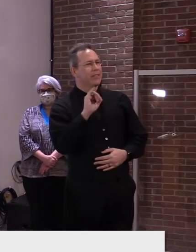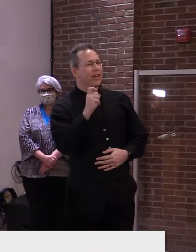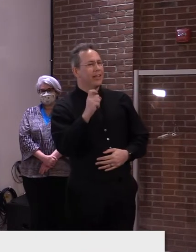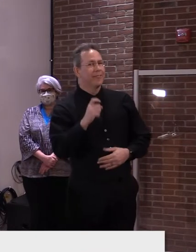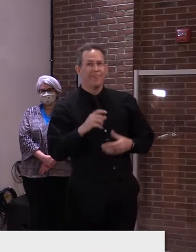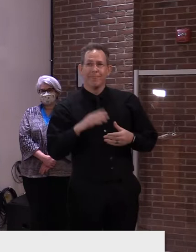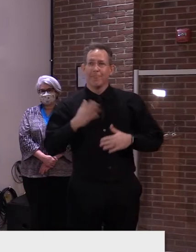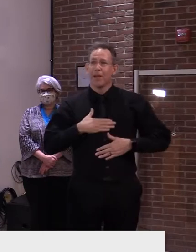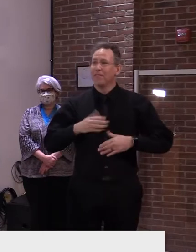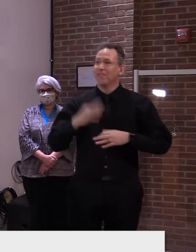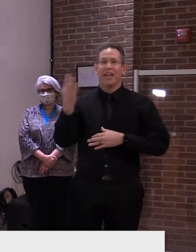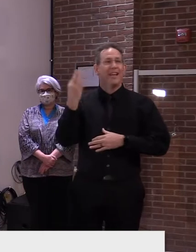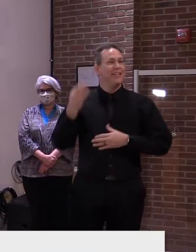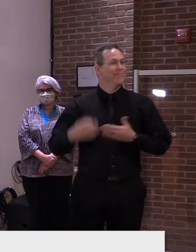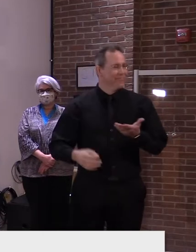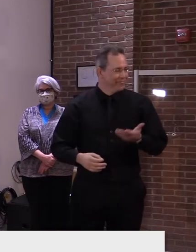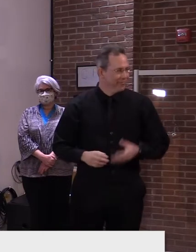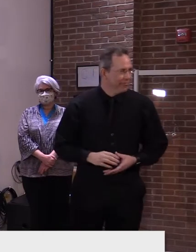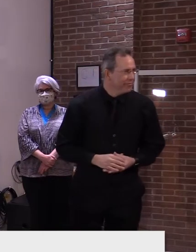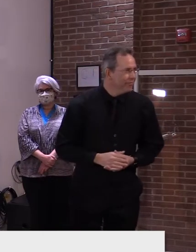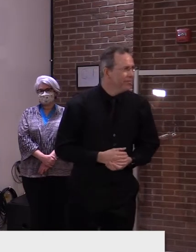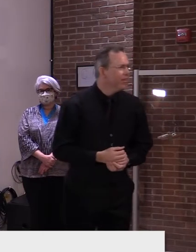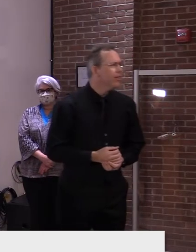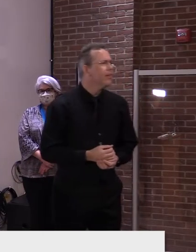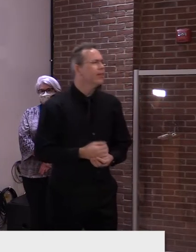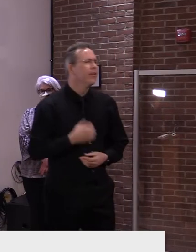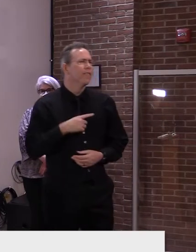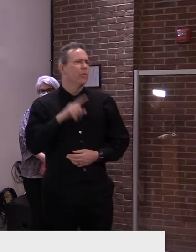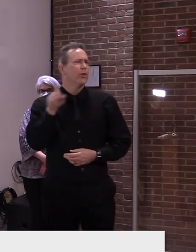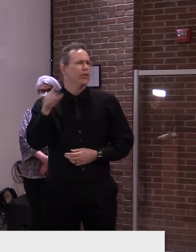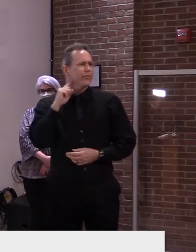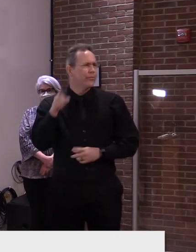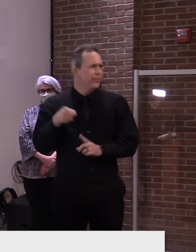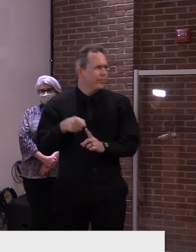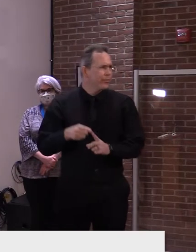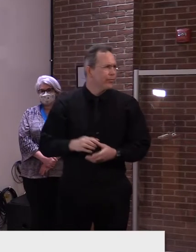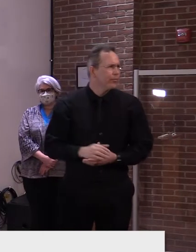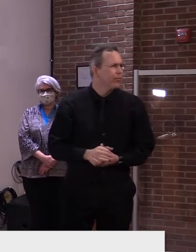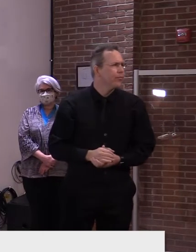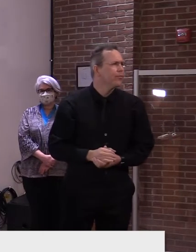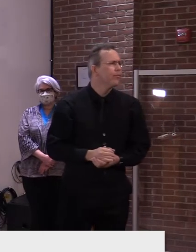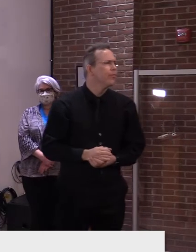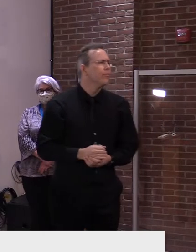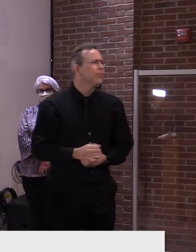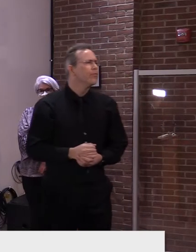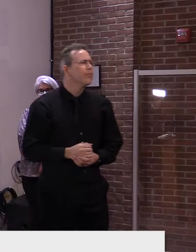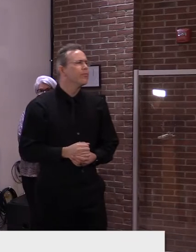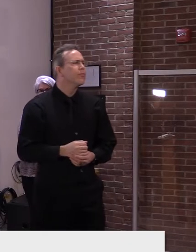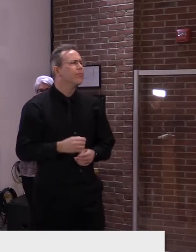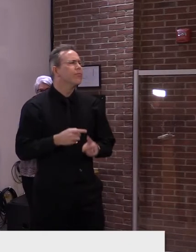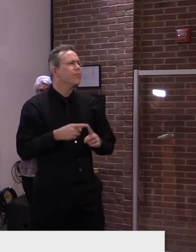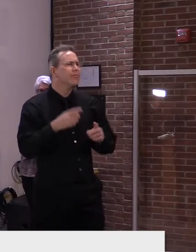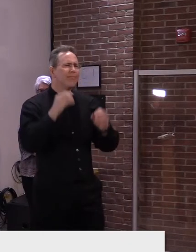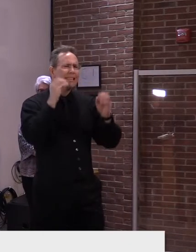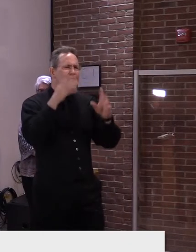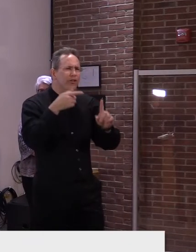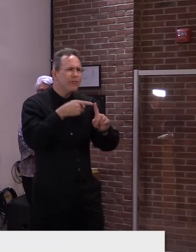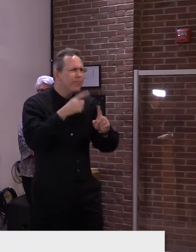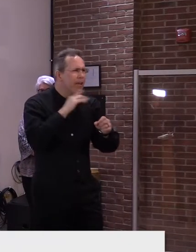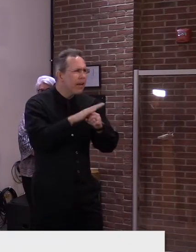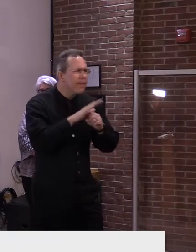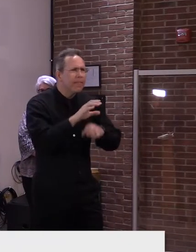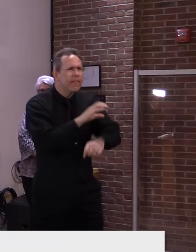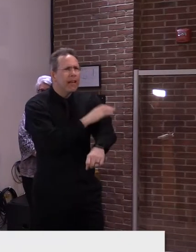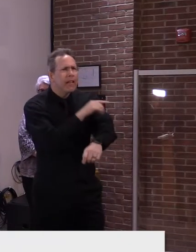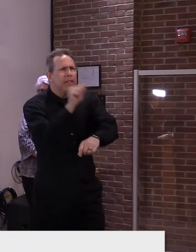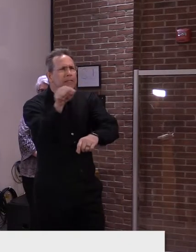the educator clinics not filling up. Beyond just the educators, the percentage of the groups that have not